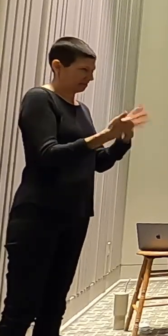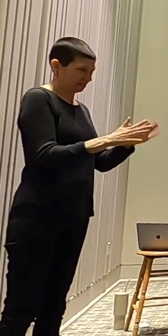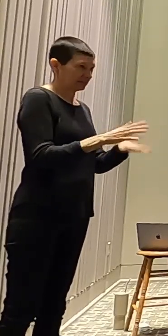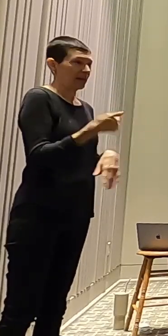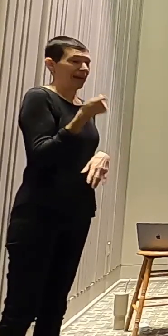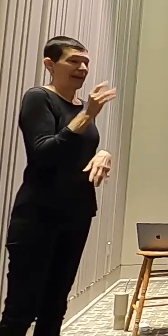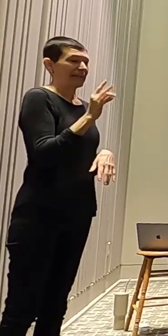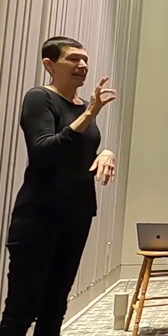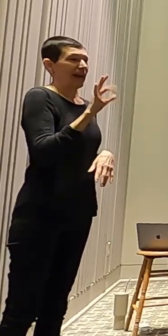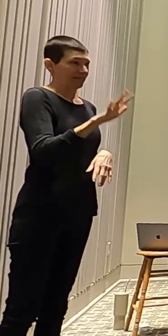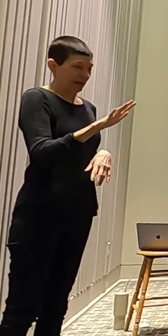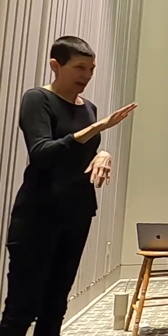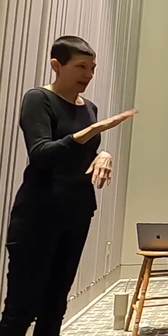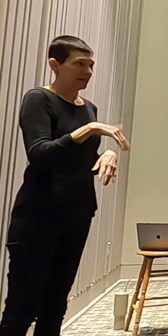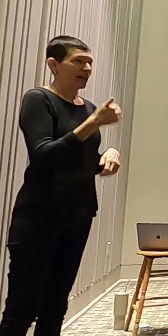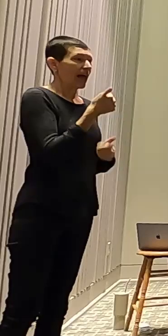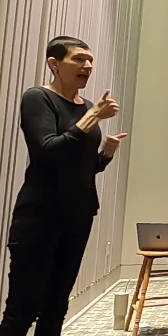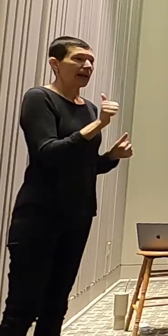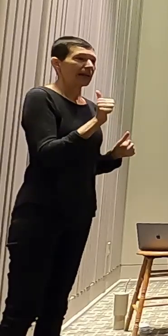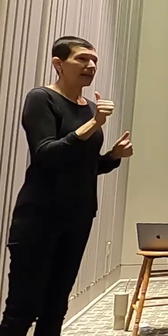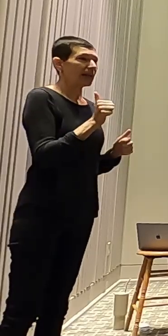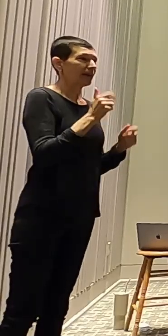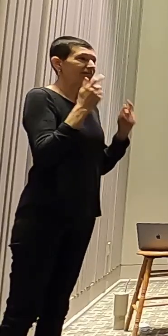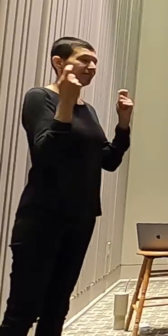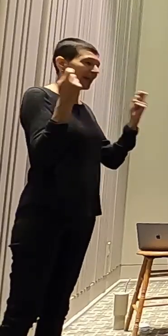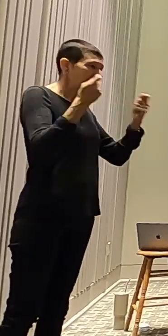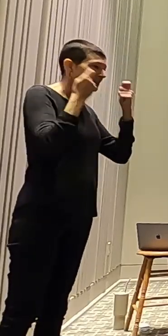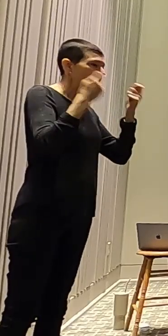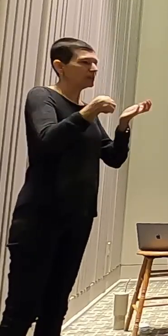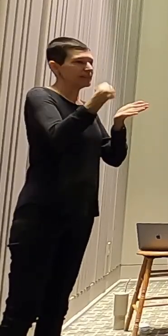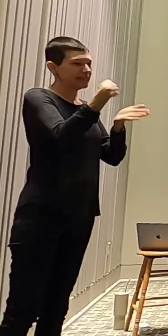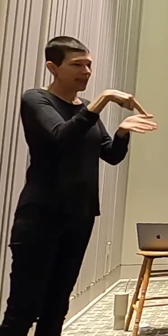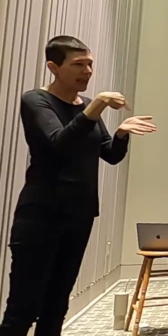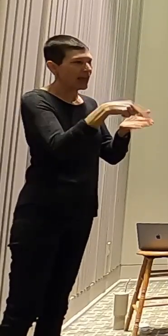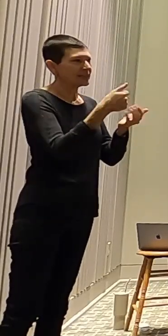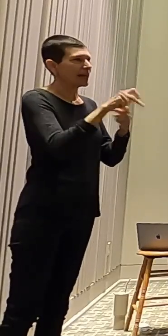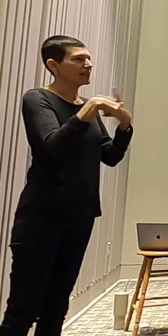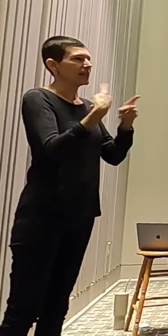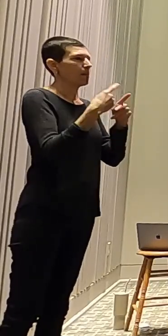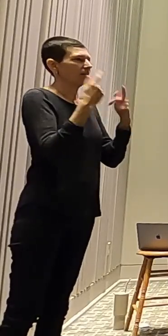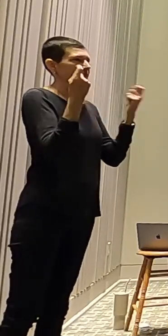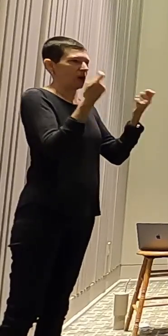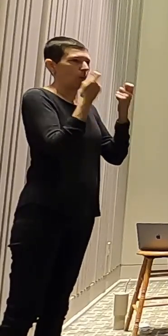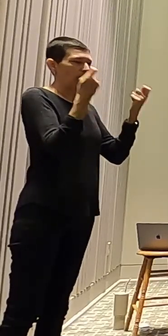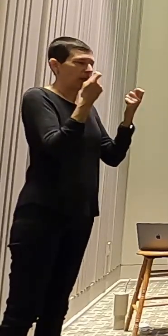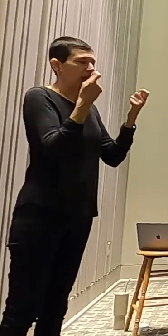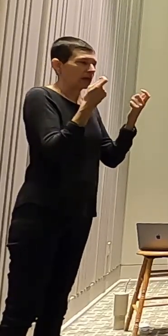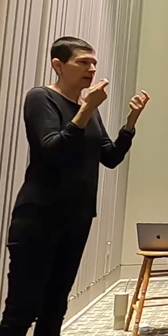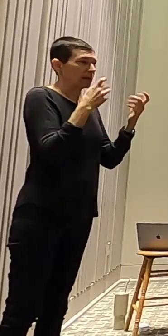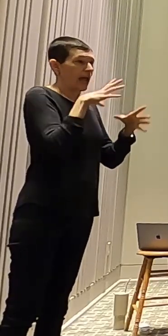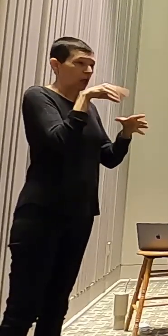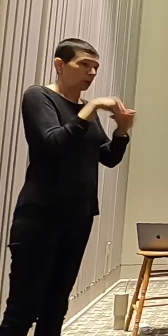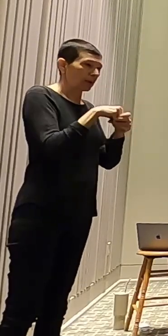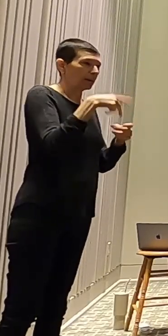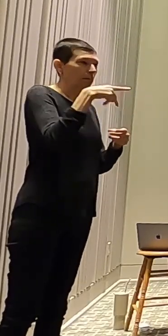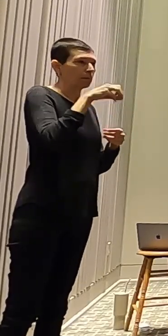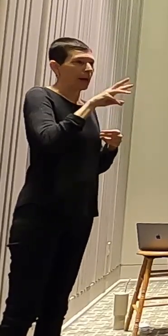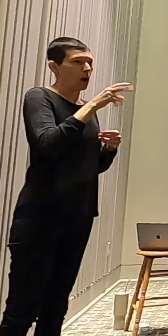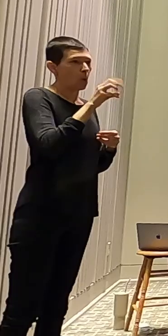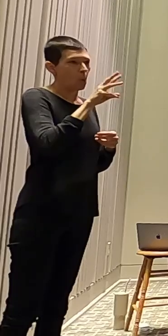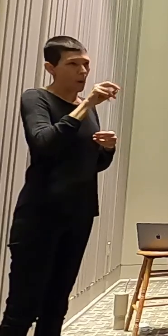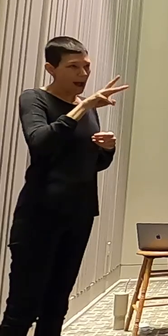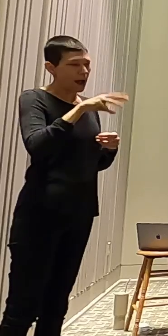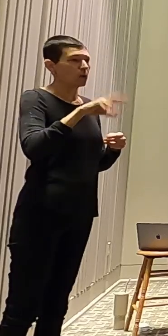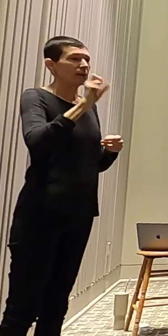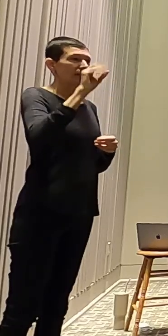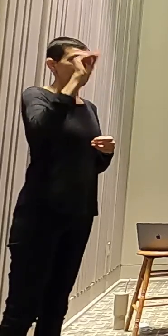in 1895, any festival, dance, or any other type of ceremony, including powwows and sun